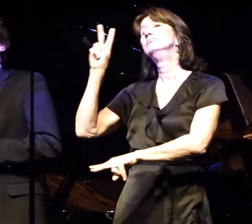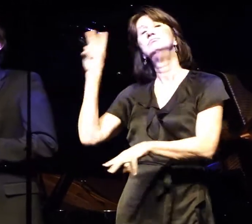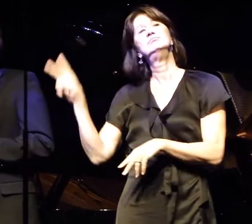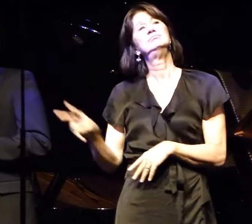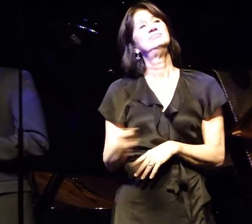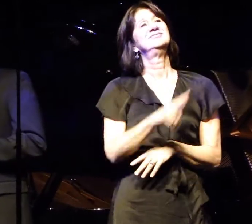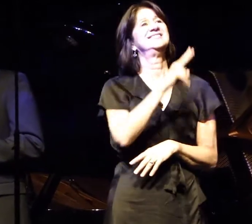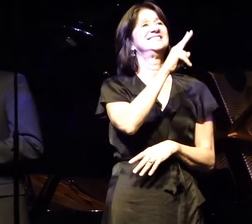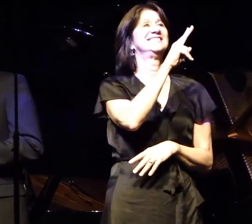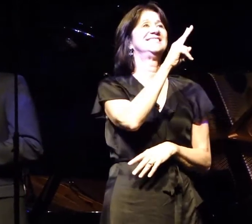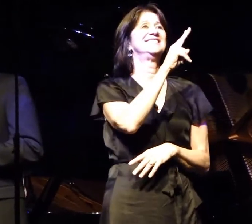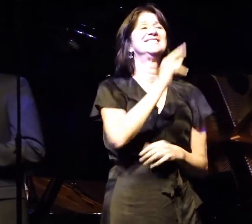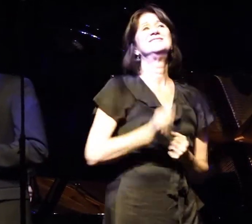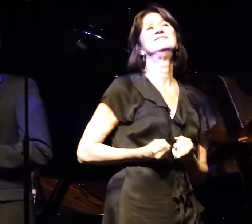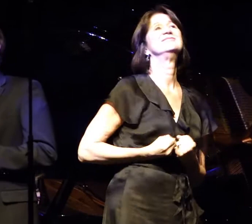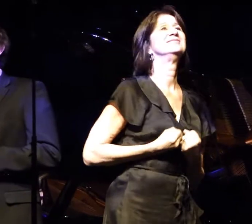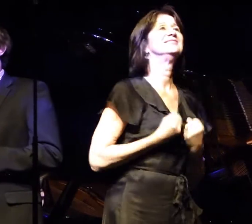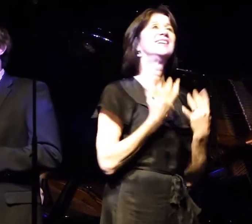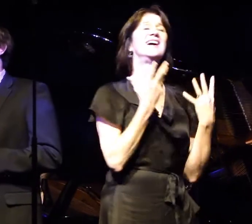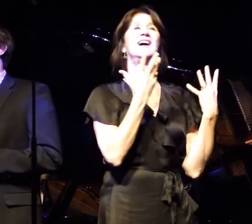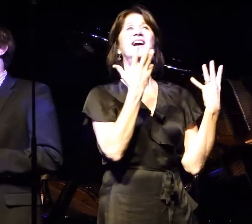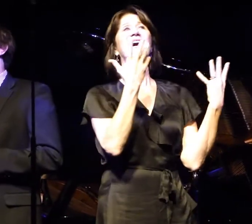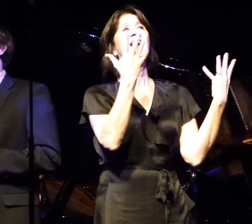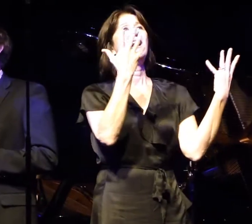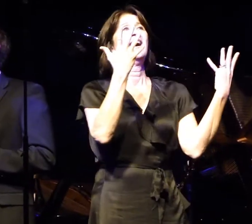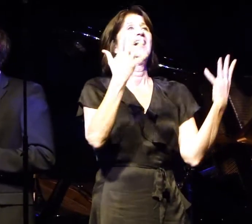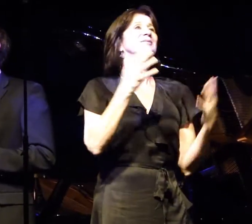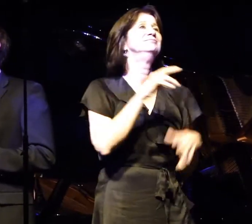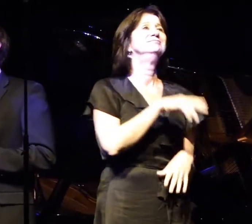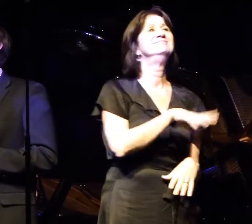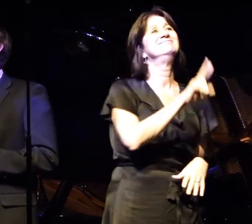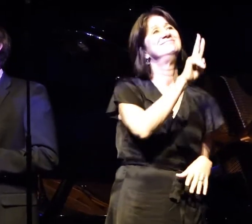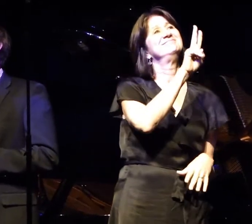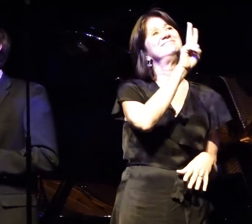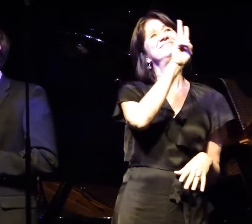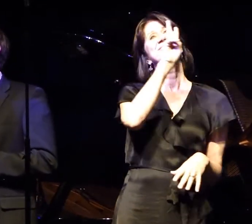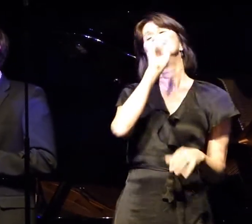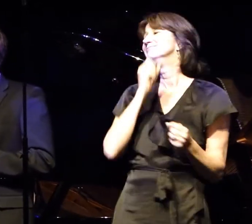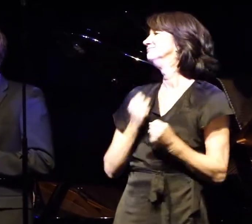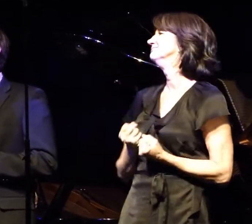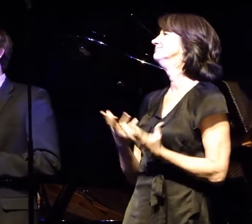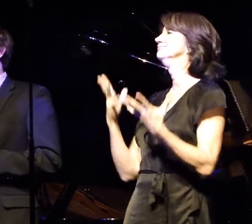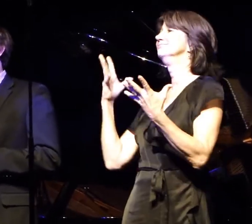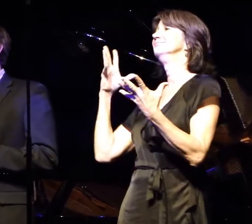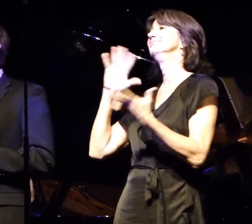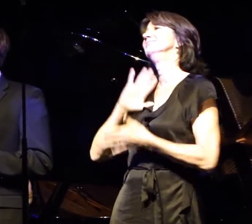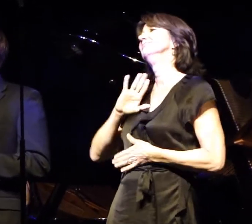I've looked at life from both sides now,